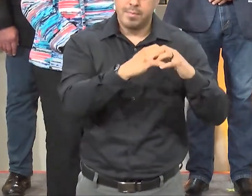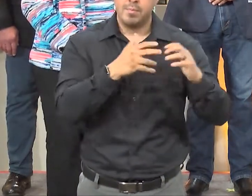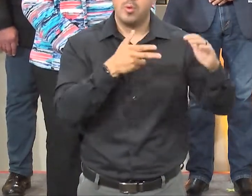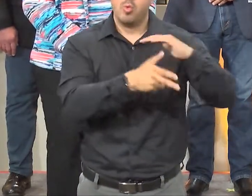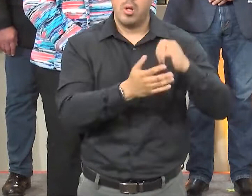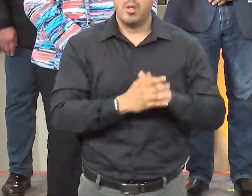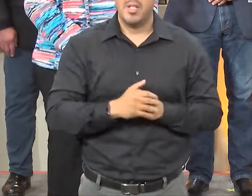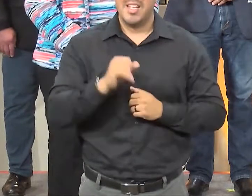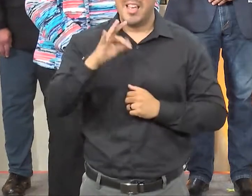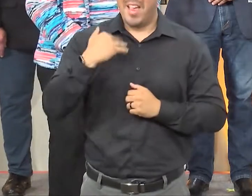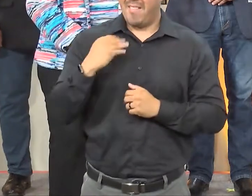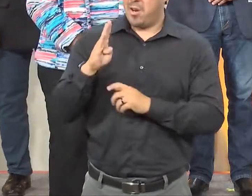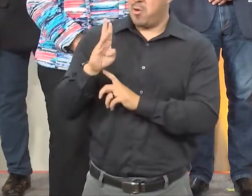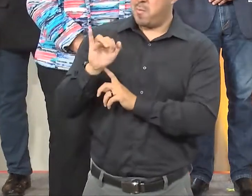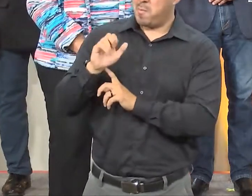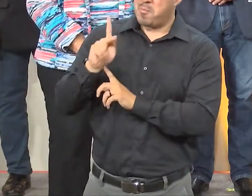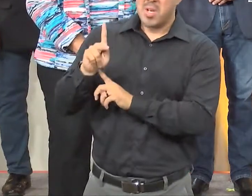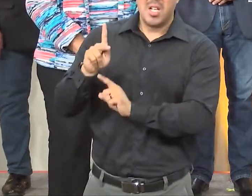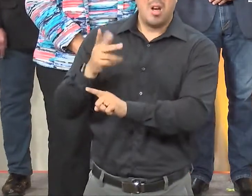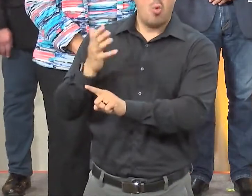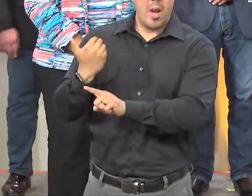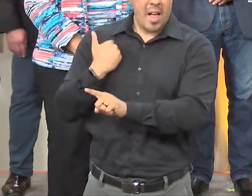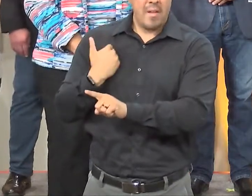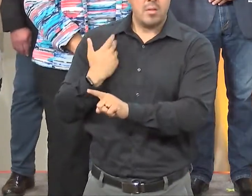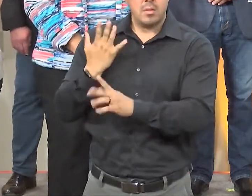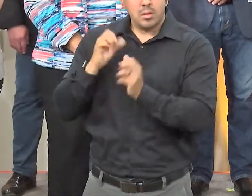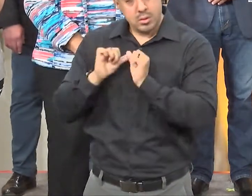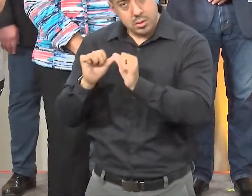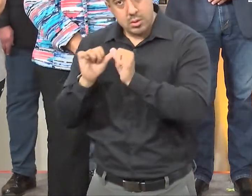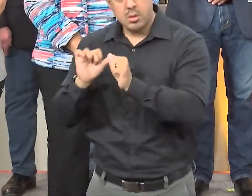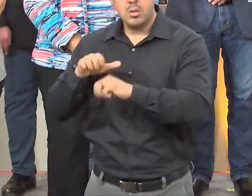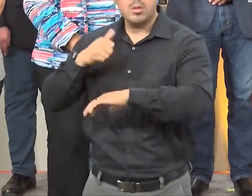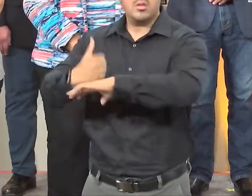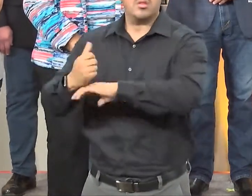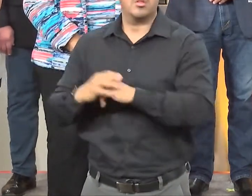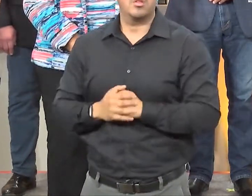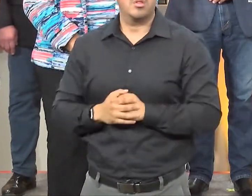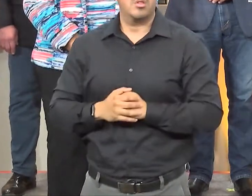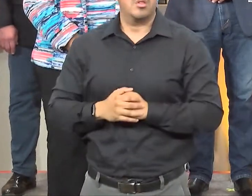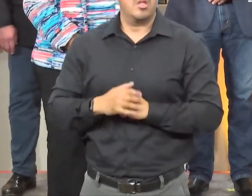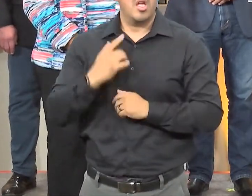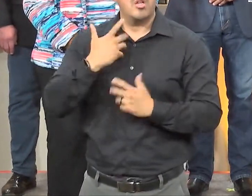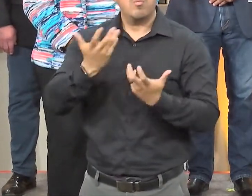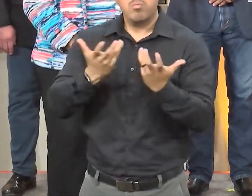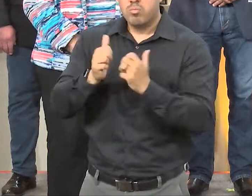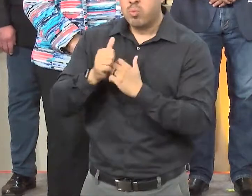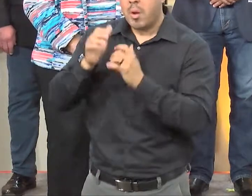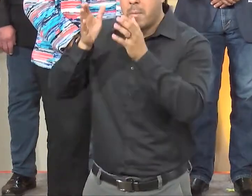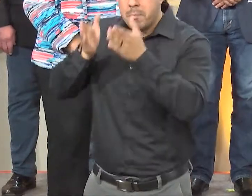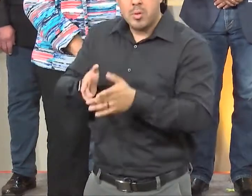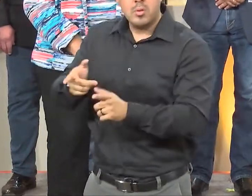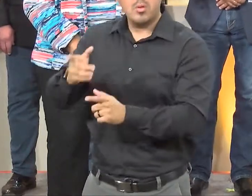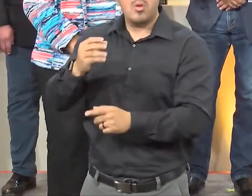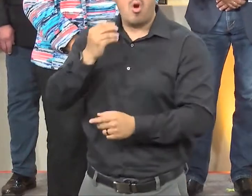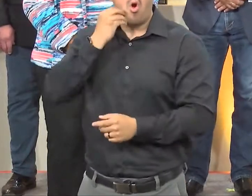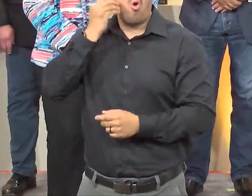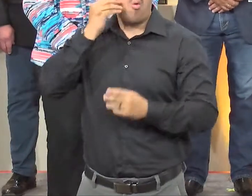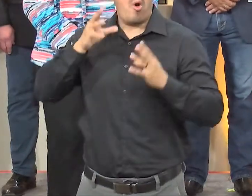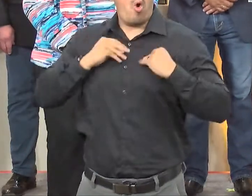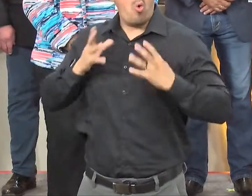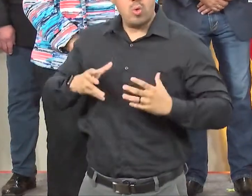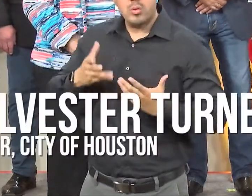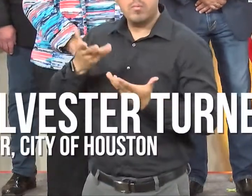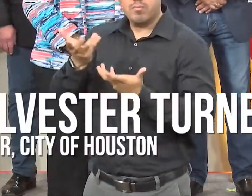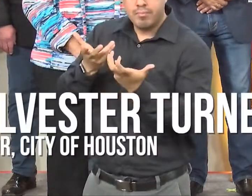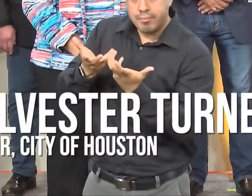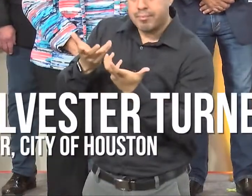was brick, just have the consistency. And then visit with the individuals, the homeowners, work with them. And then at